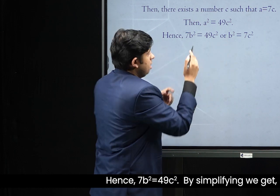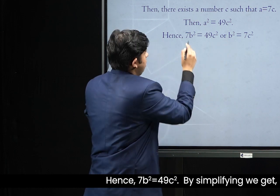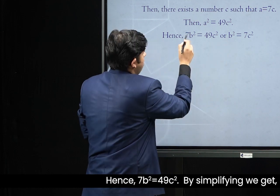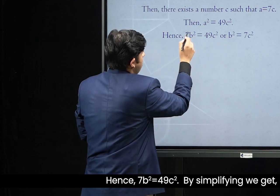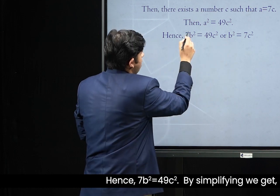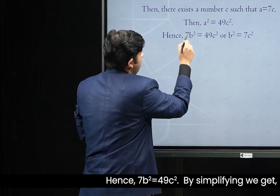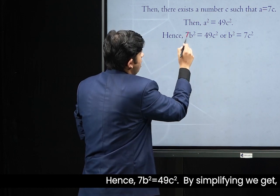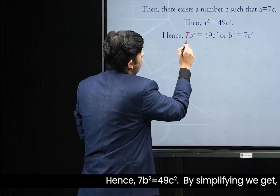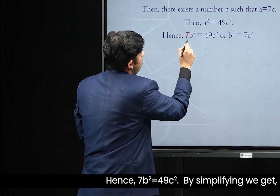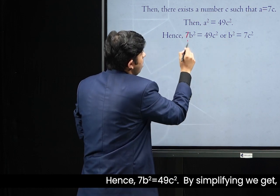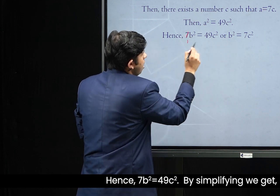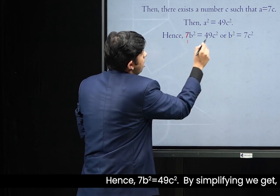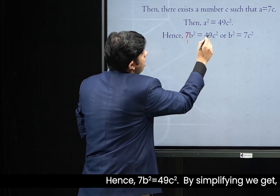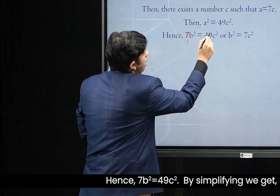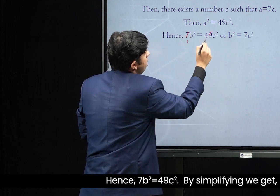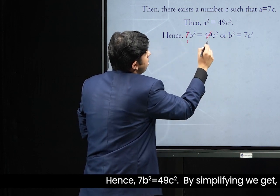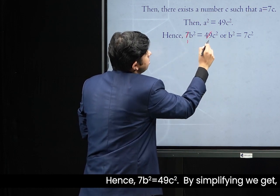is equal to 7c square.